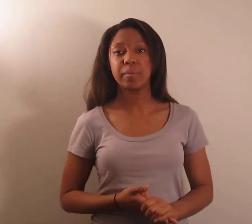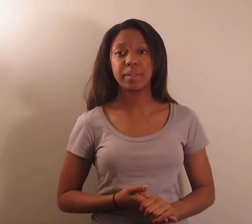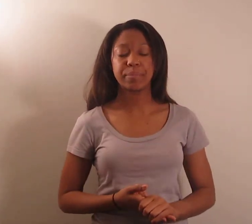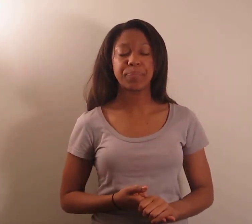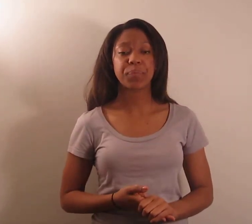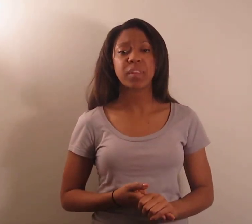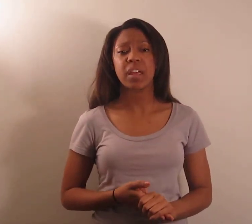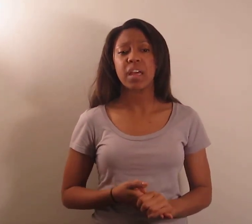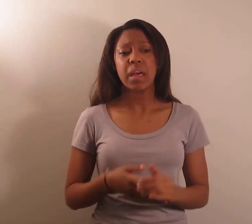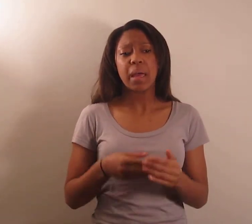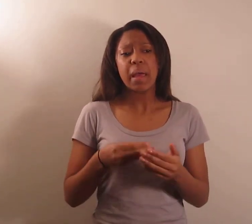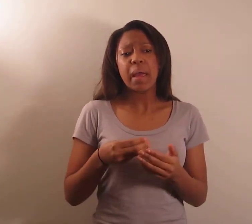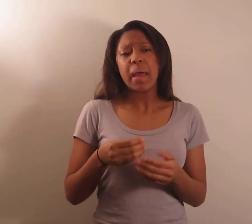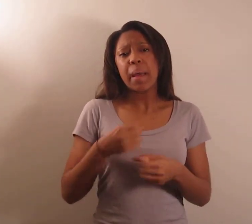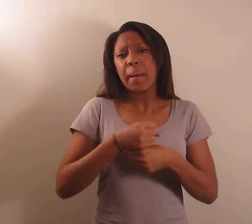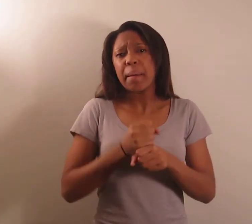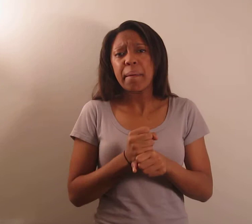about making rent for the week.